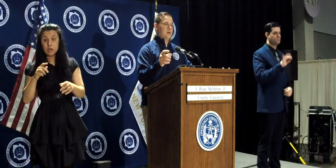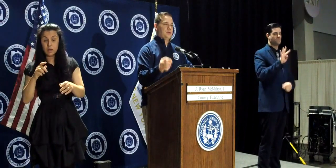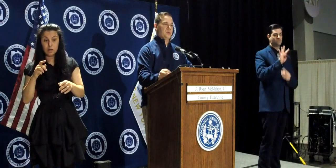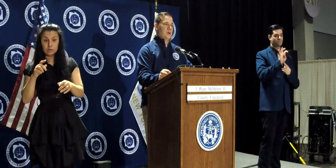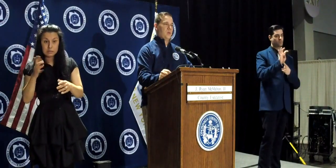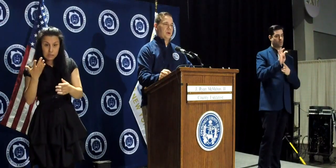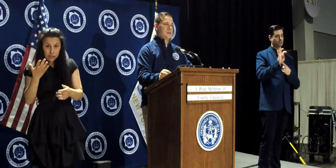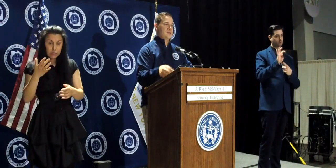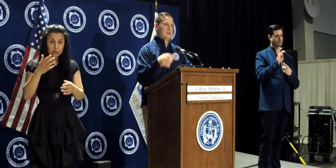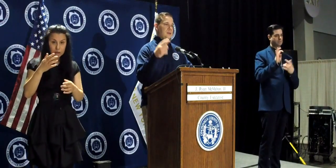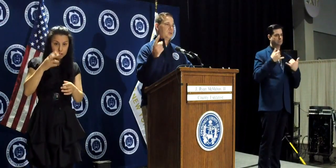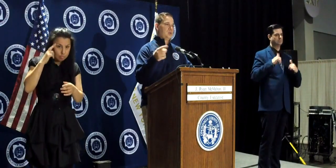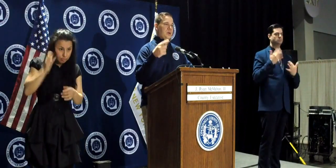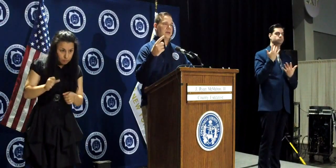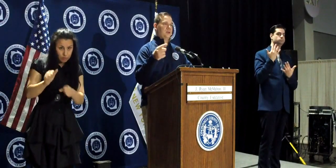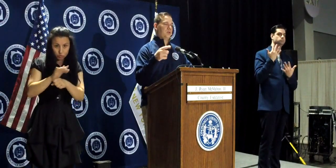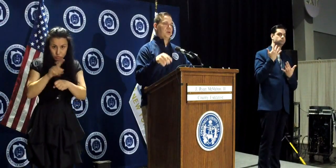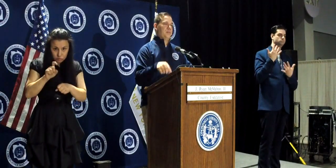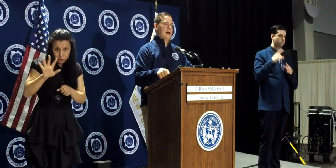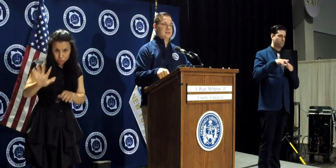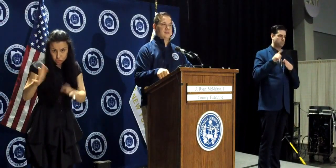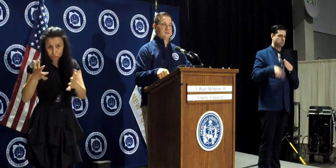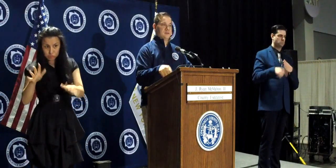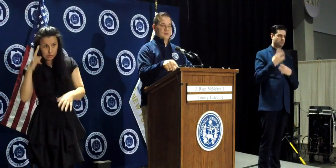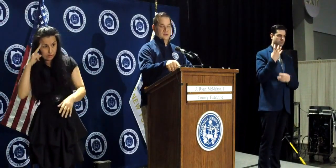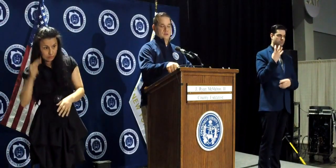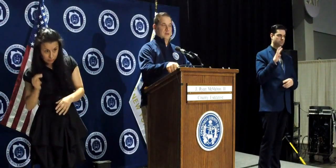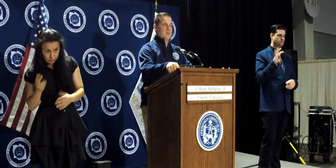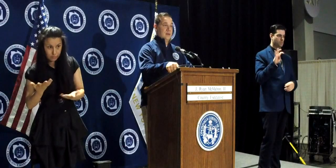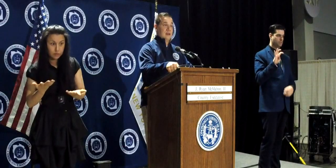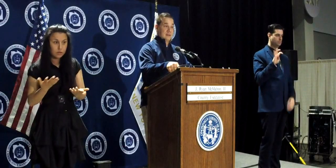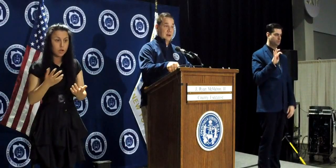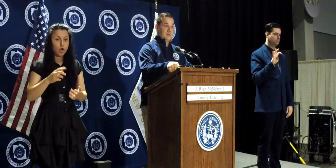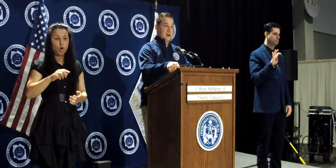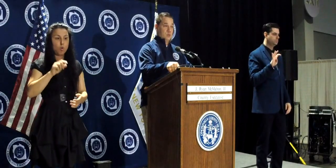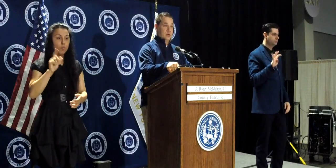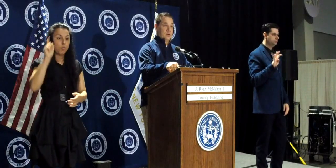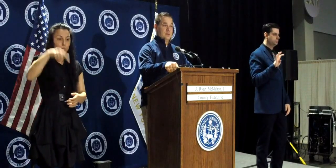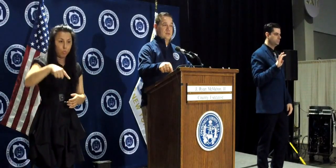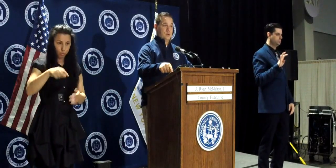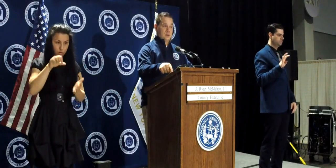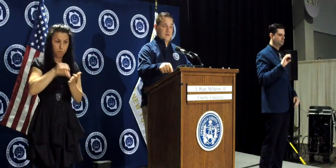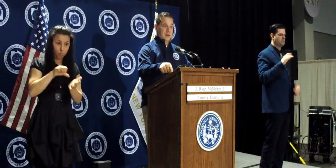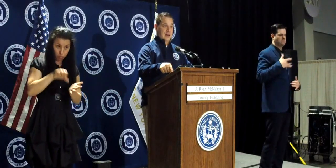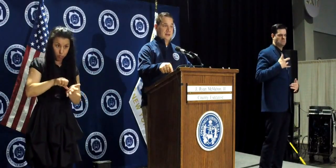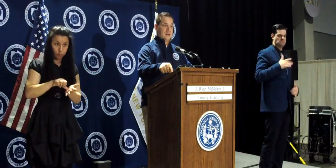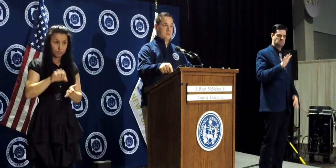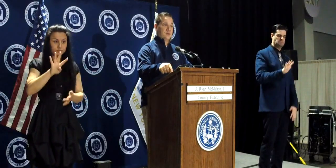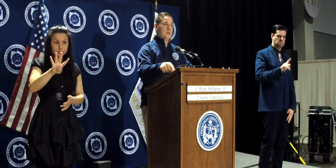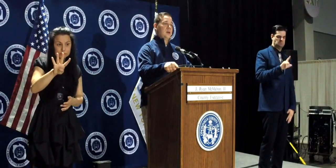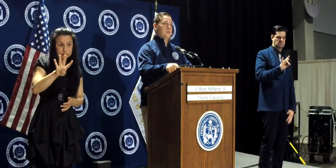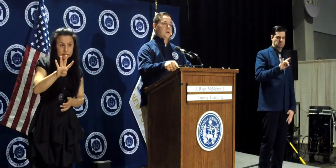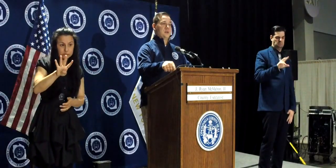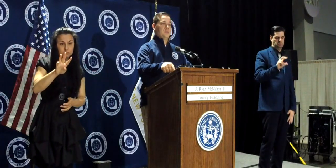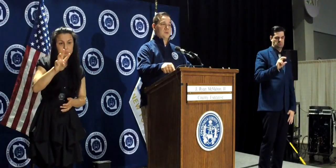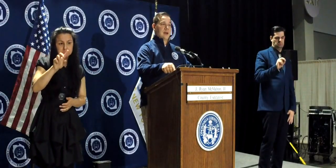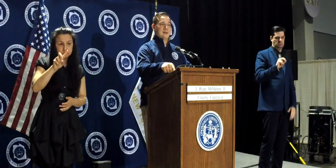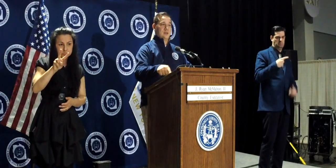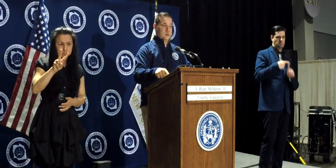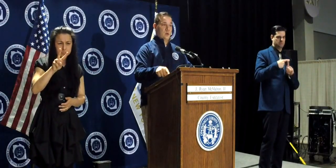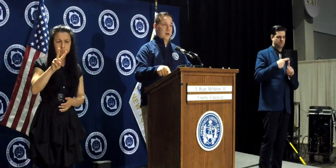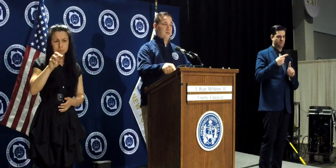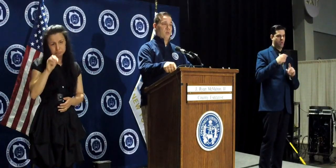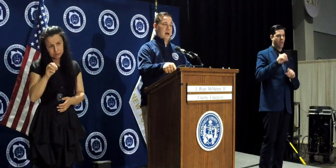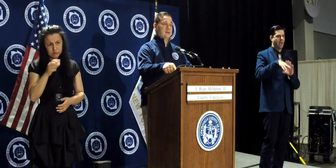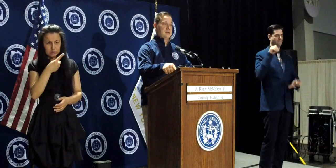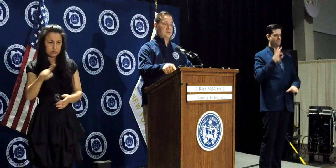48 hours, we know we're going to see 28 to 30 positives. So then we have to identify them quickly, see who they've had contact with. Based off those